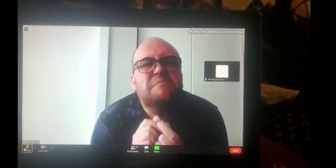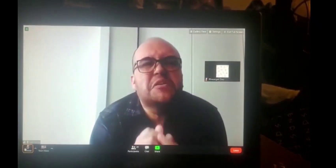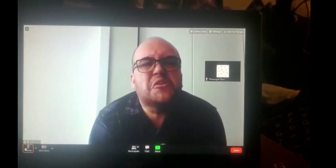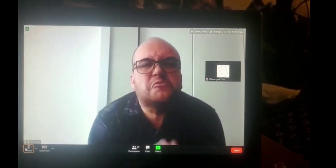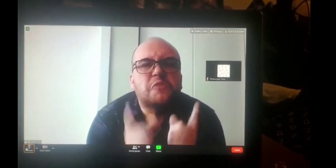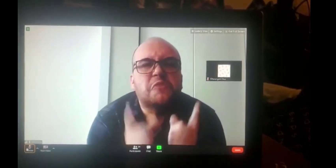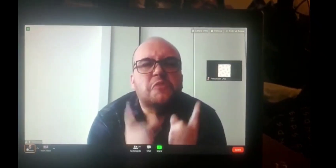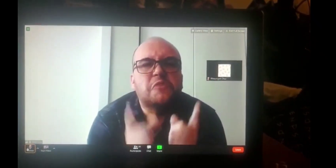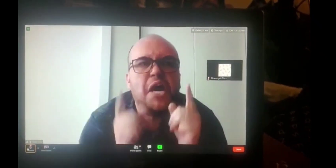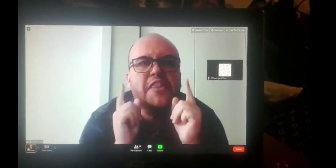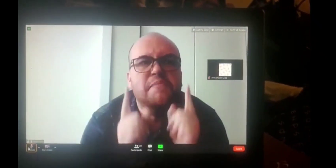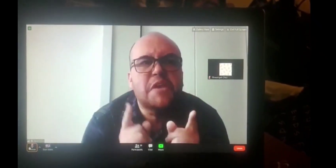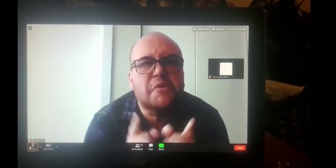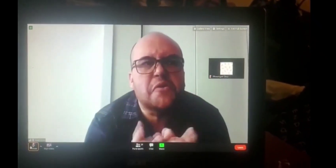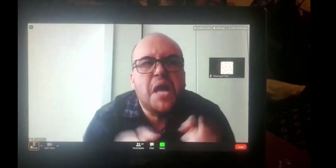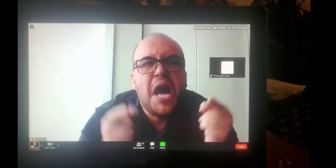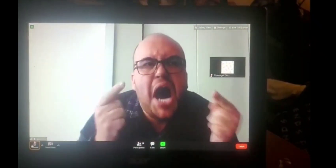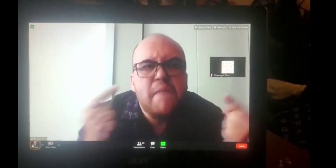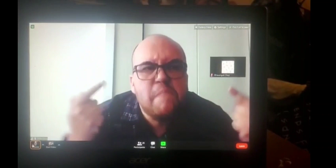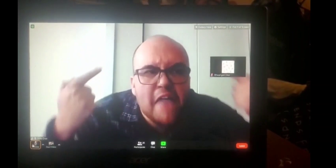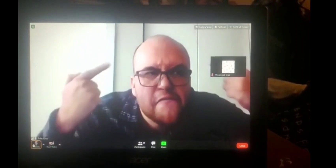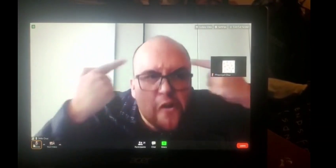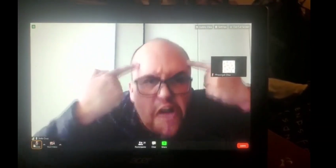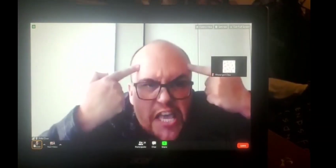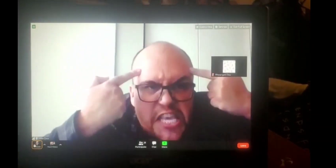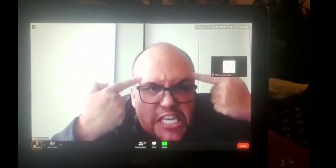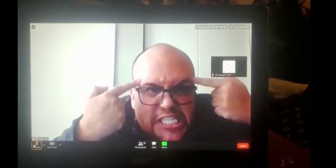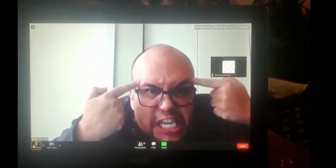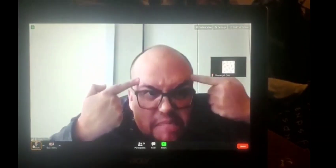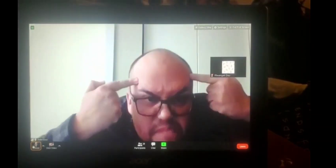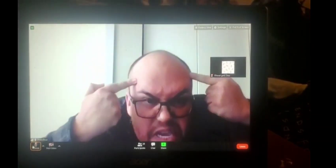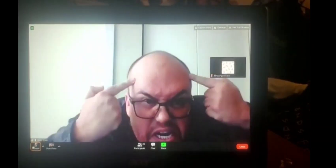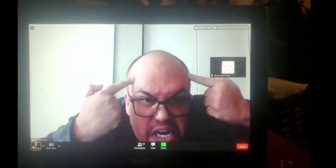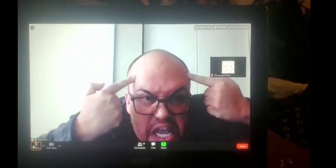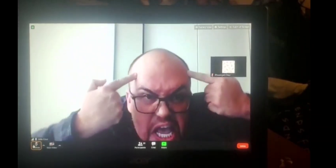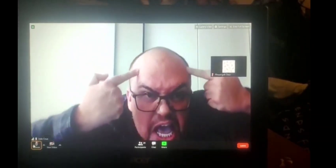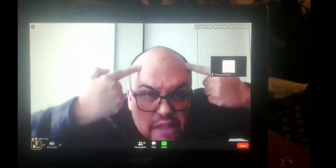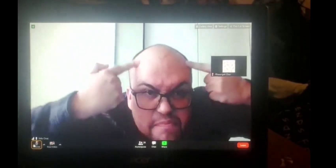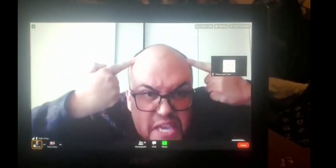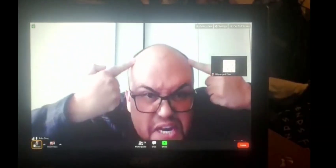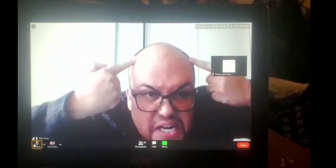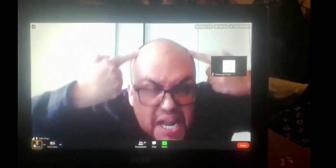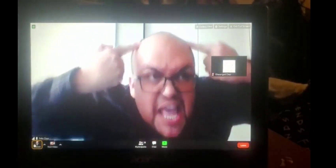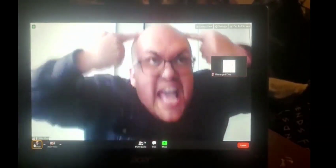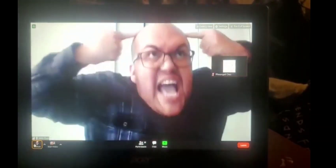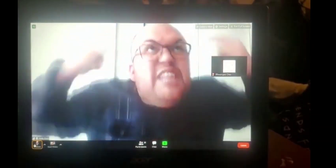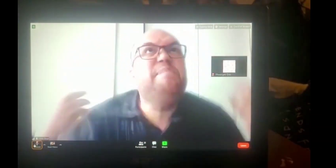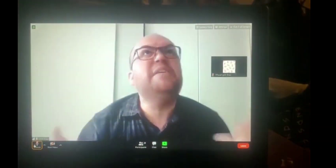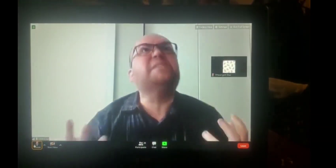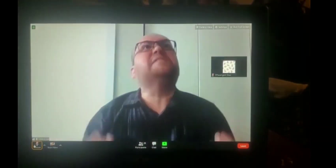because when i look at the mirror and my forehead is getting bigger and bigger and bigger